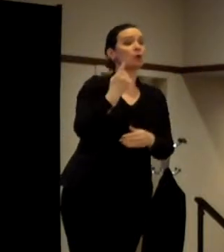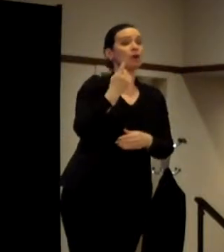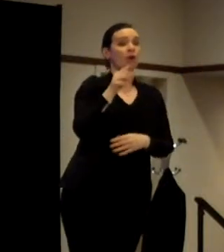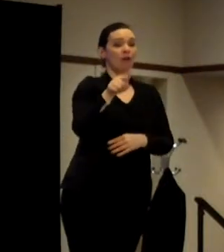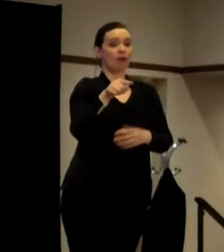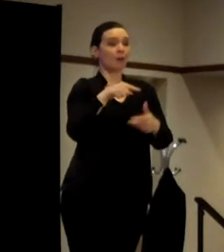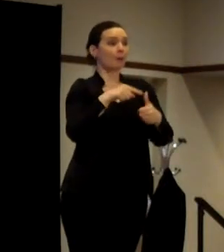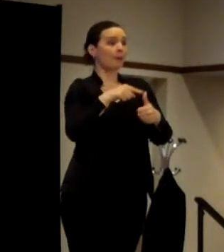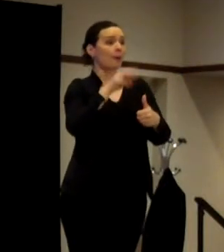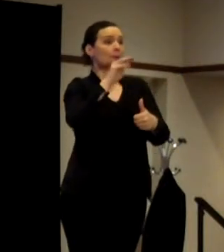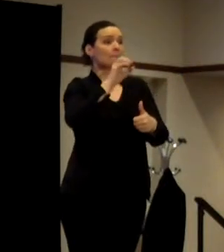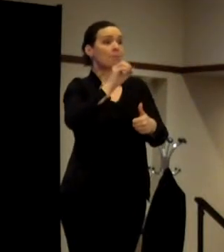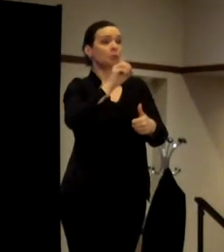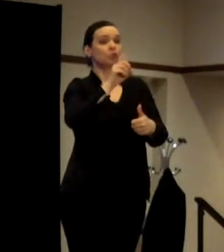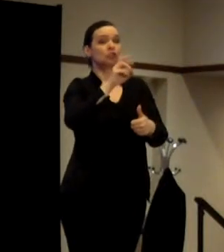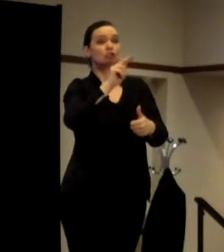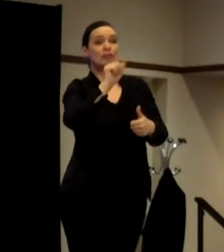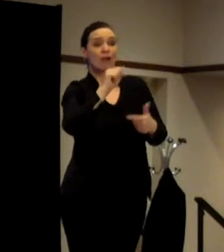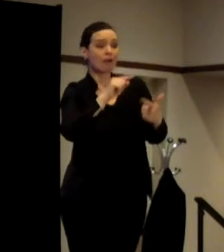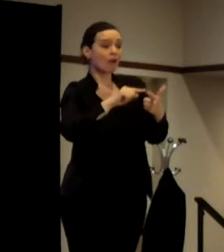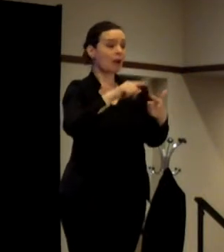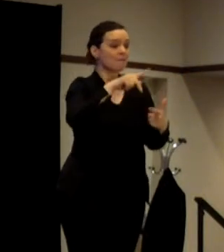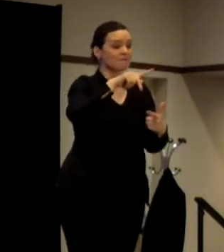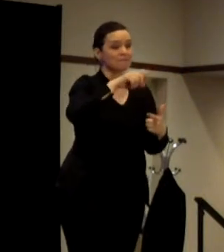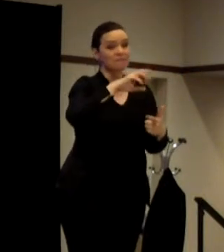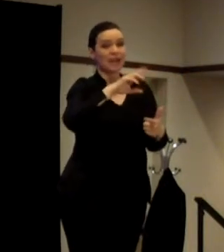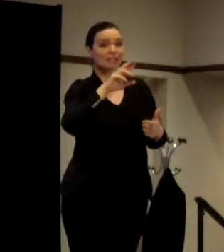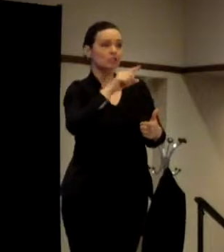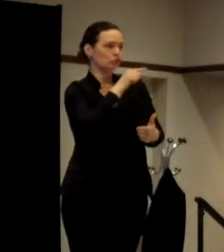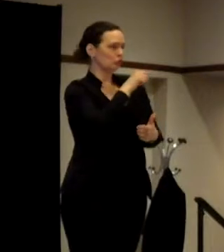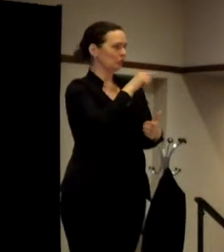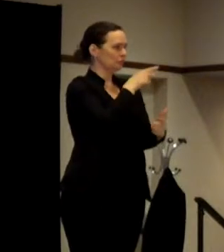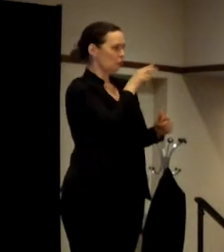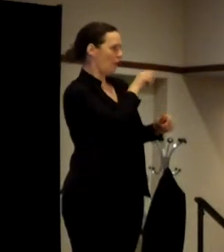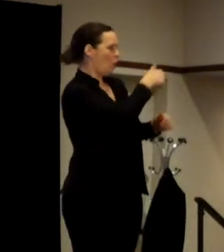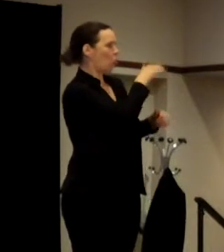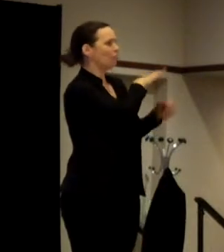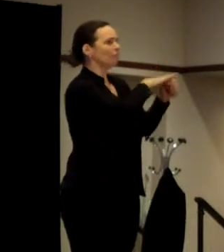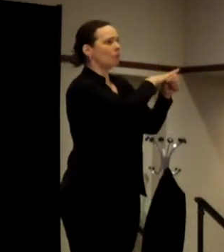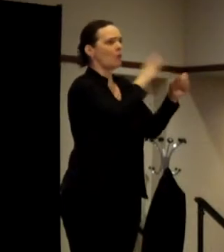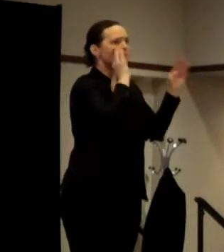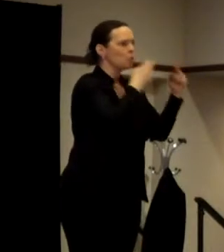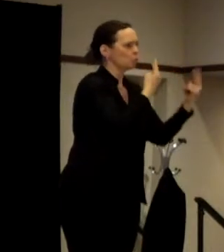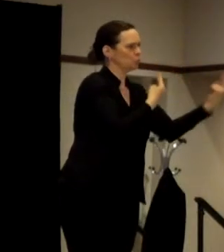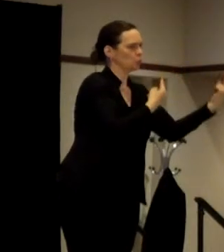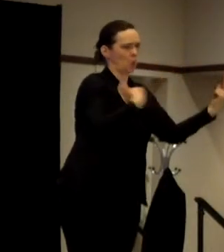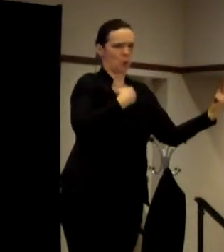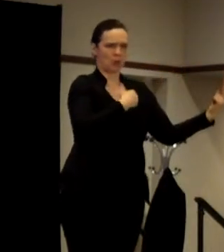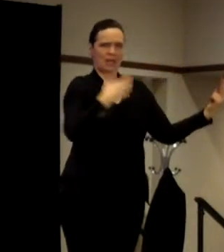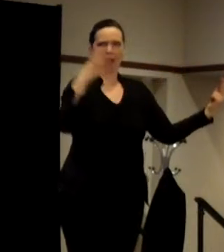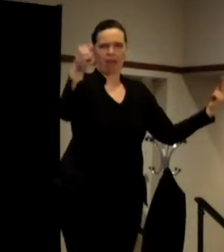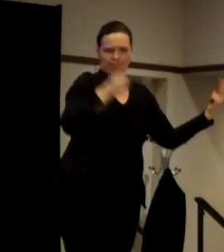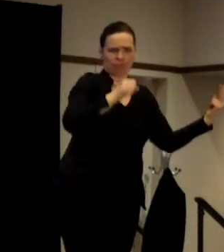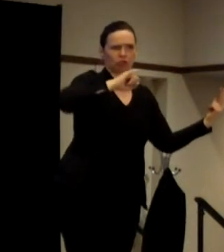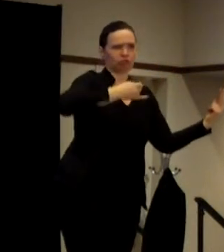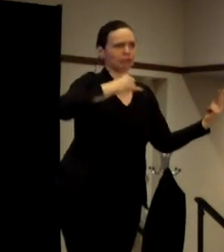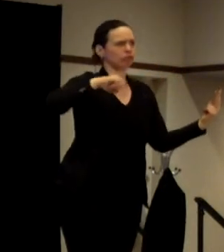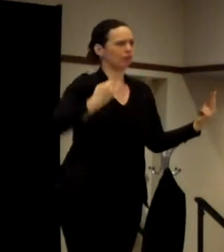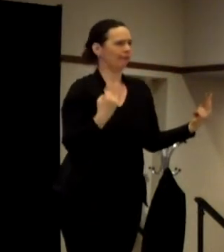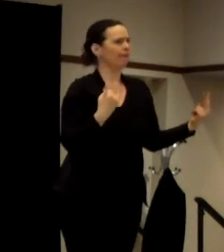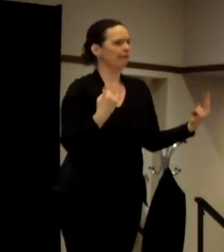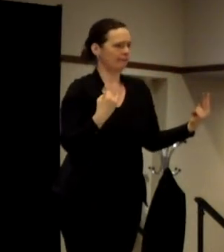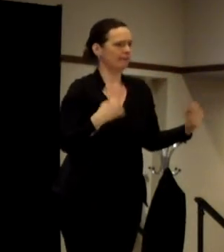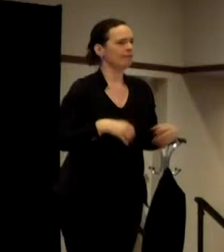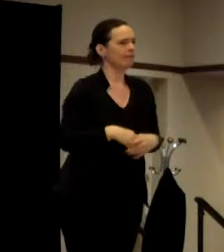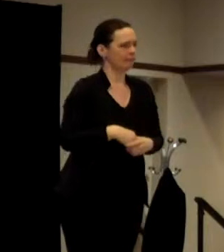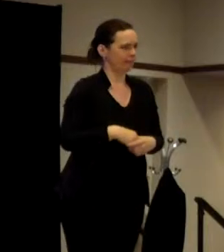these factors, we've had the last few weeks, we've had calls at 3 o'clock, and we get to ask for more. And last